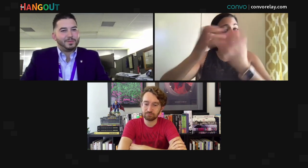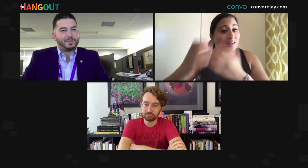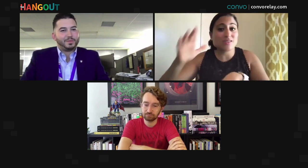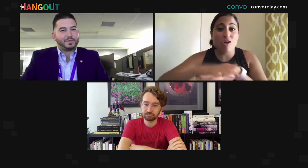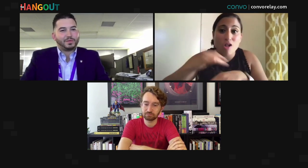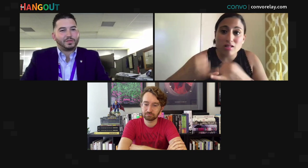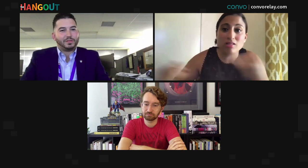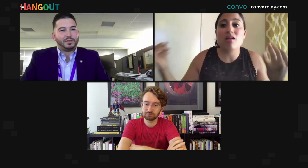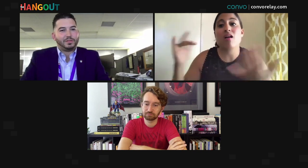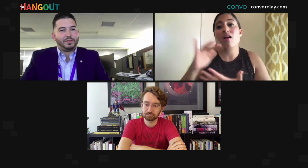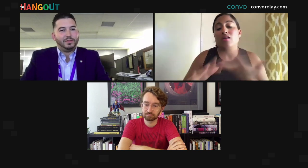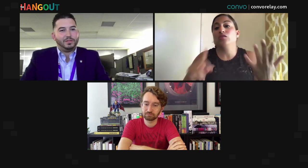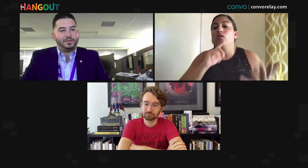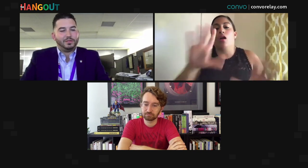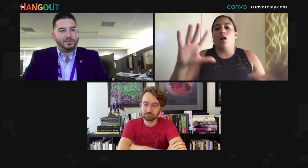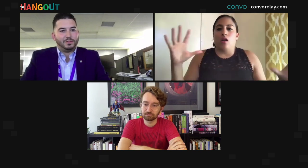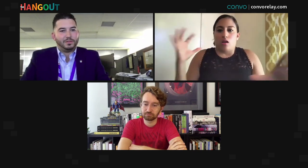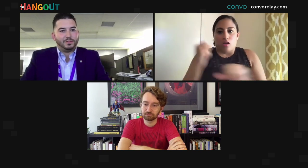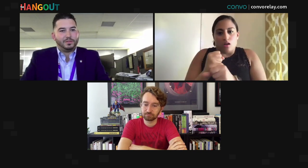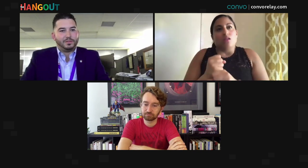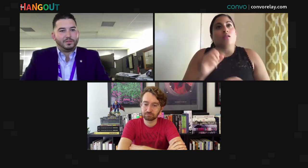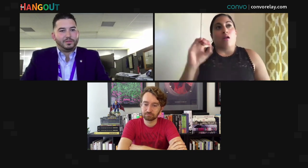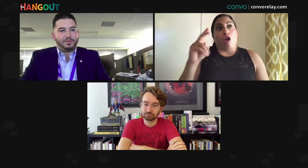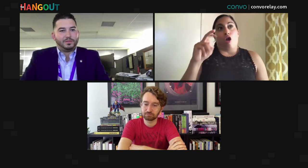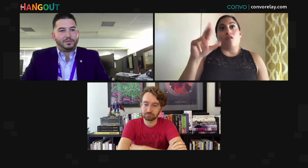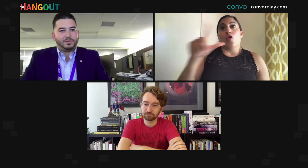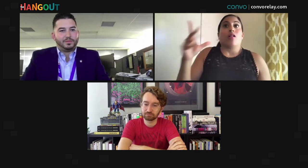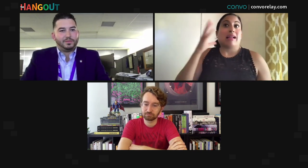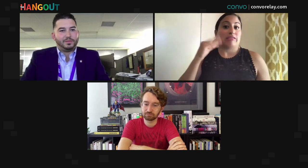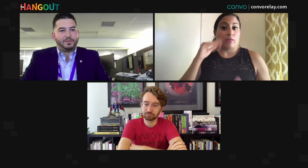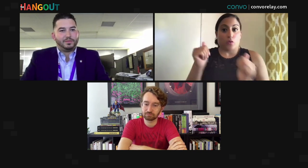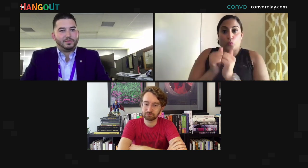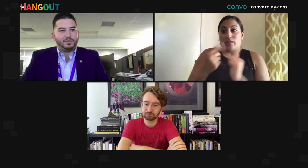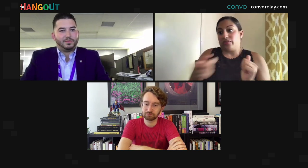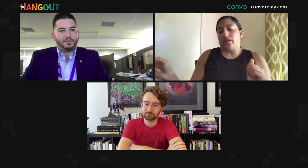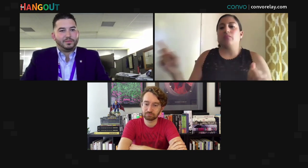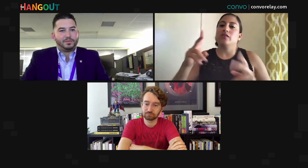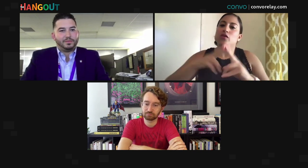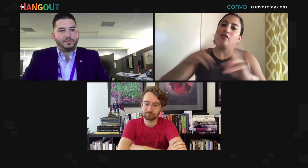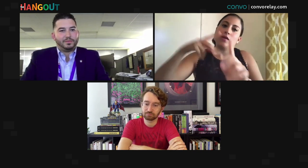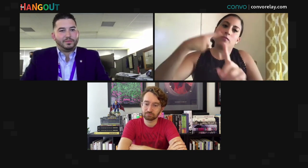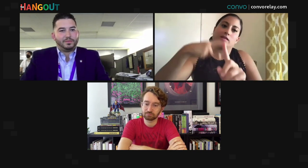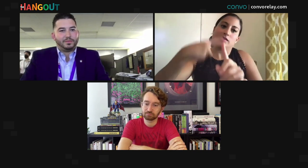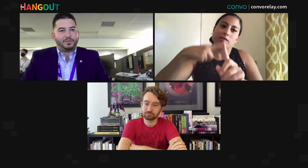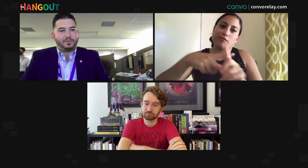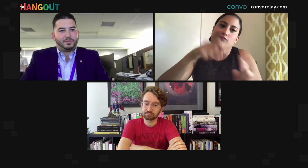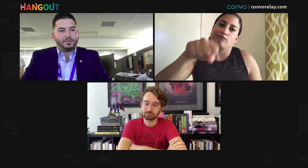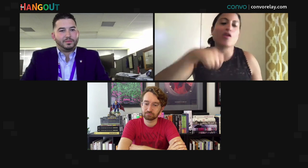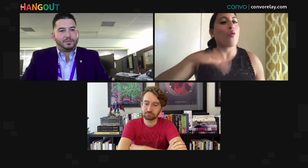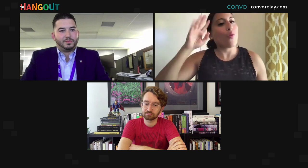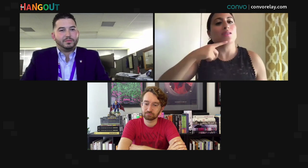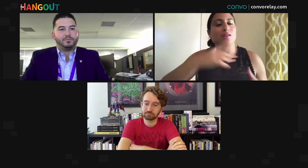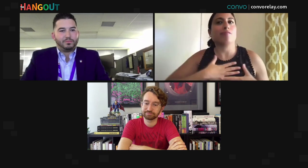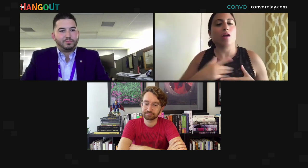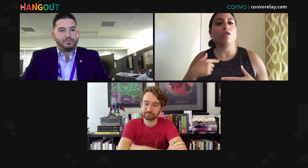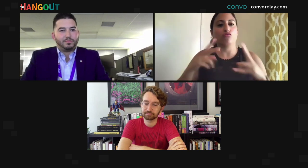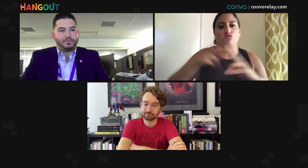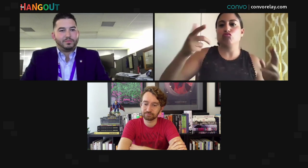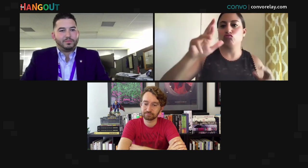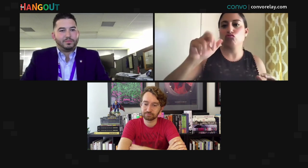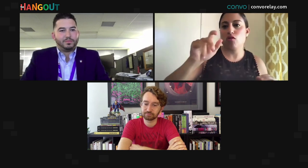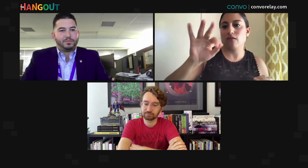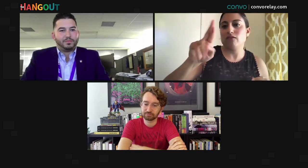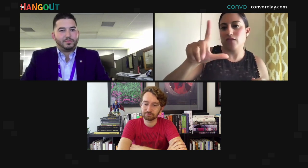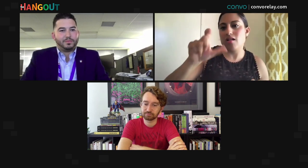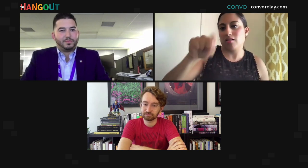with them, Instagram, YouTube, classes online. And to make a long story short, the overall experience was